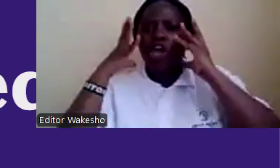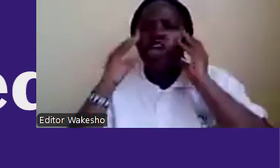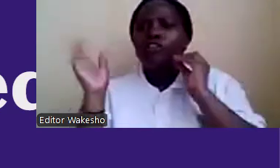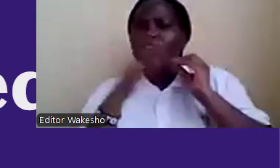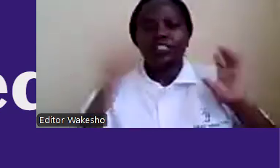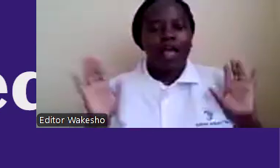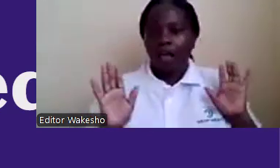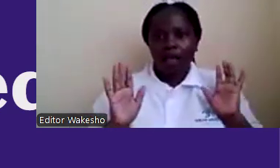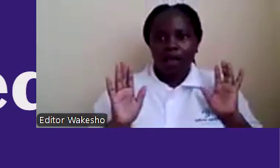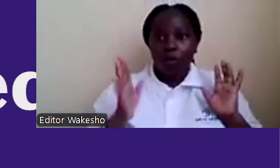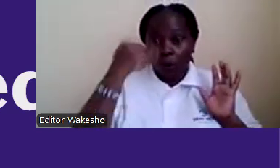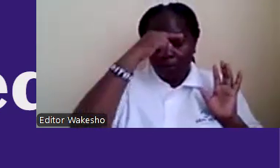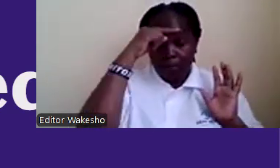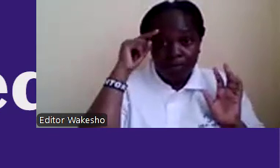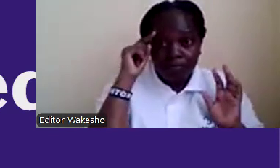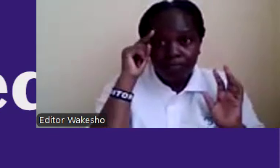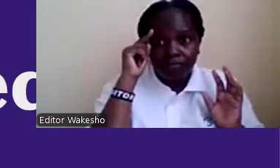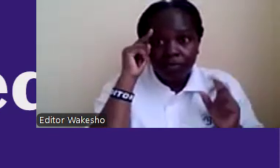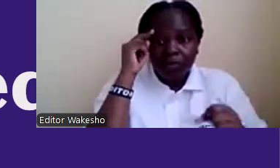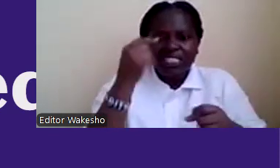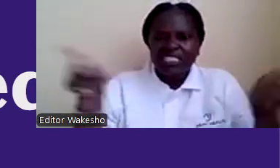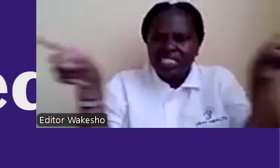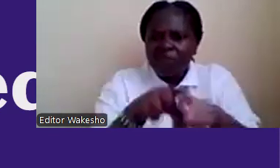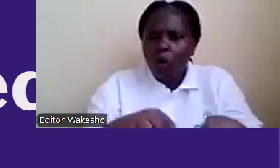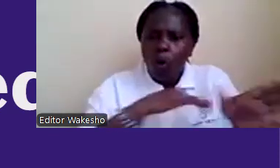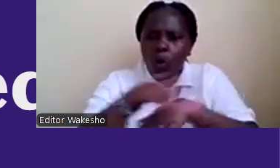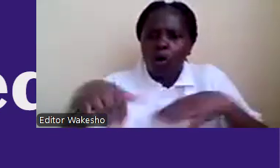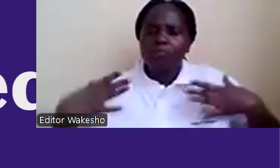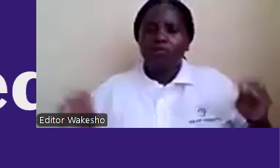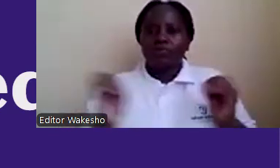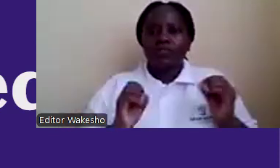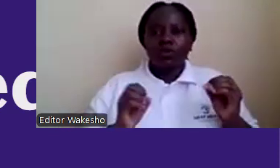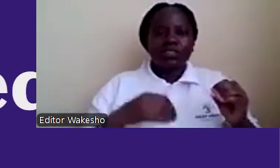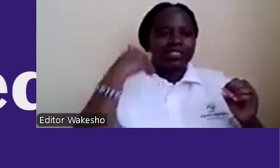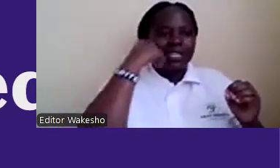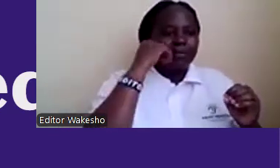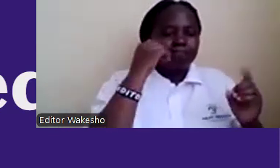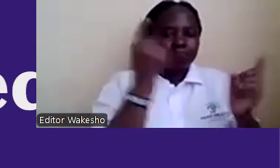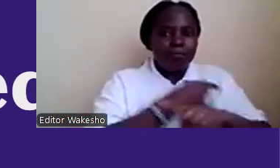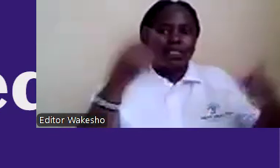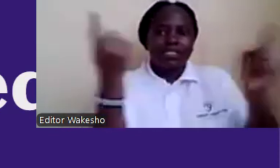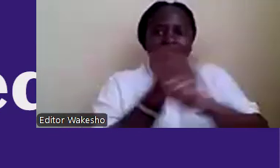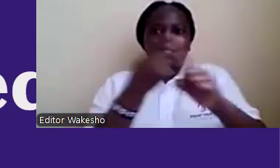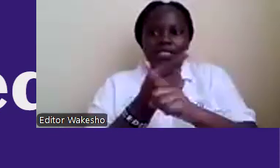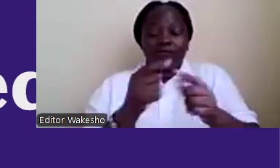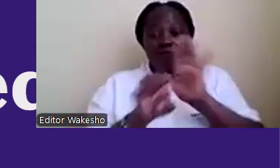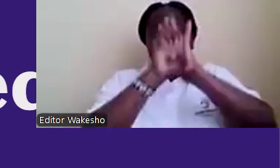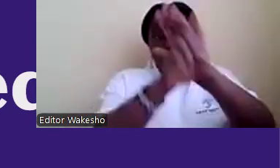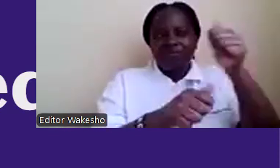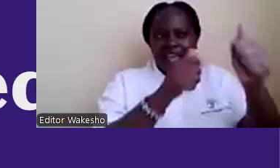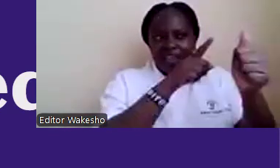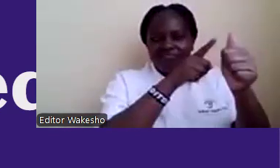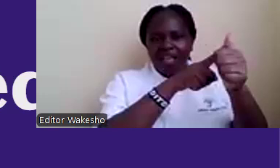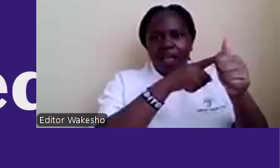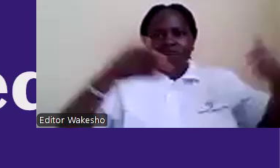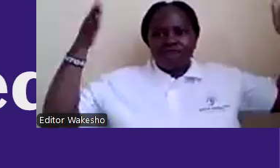is because it doesn't work for everyone. You can find some patients who, they were obese, they lost weight, but they still have